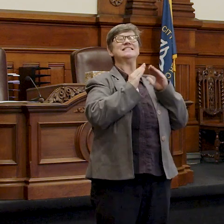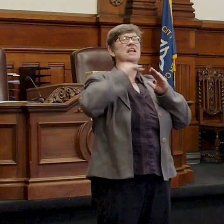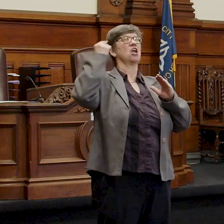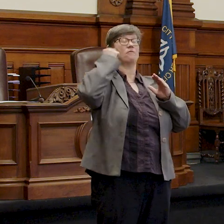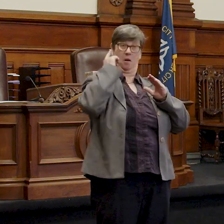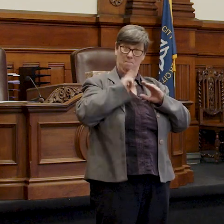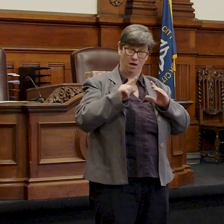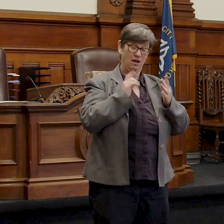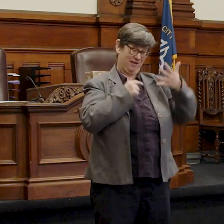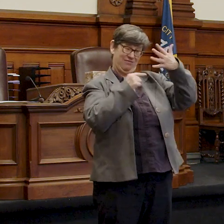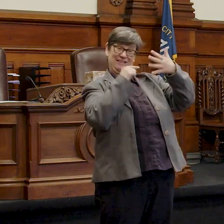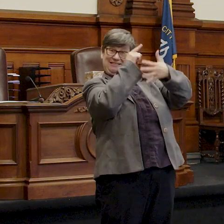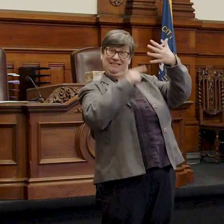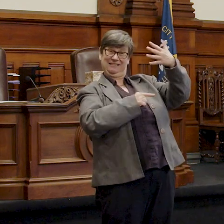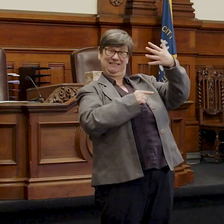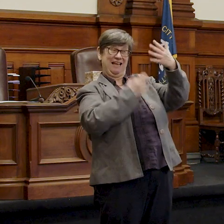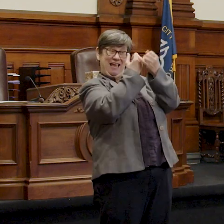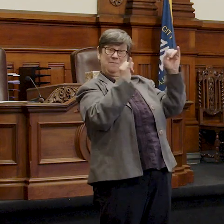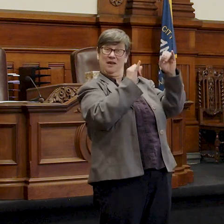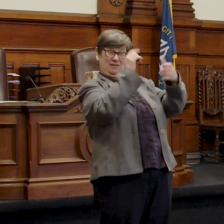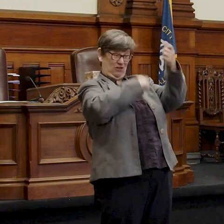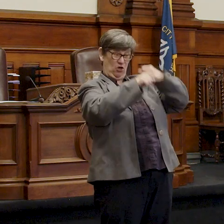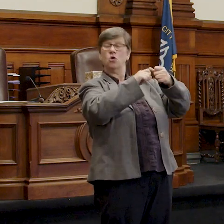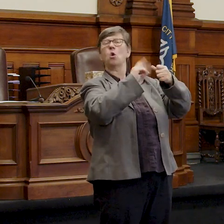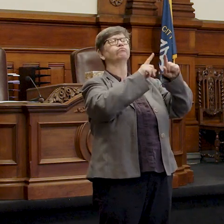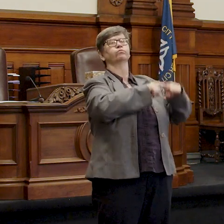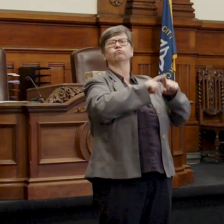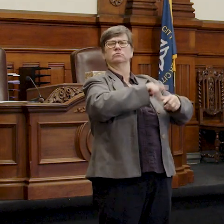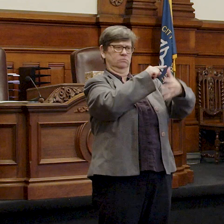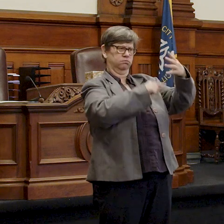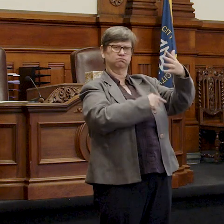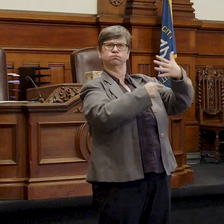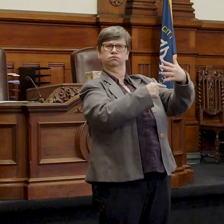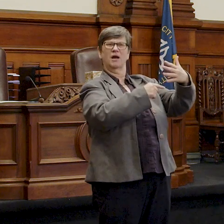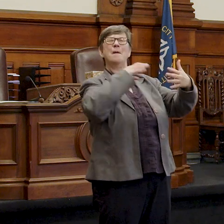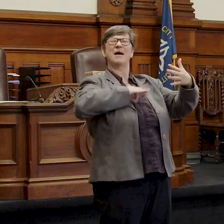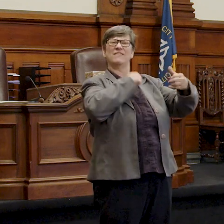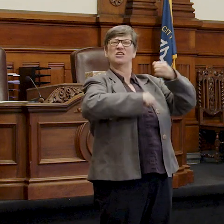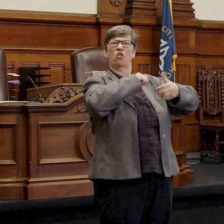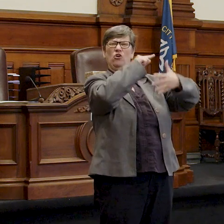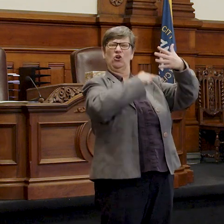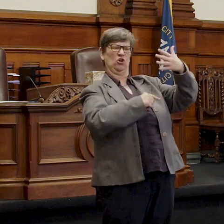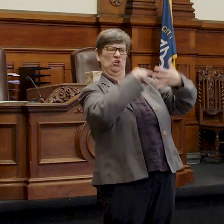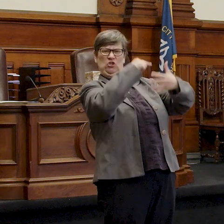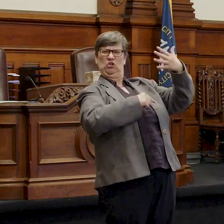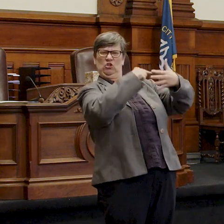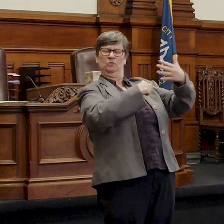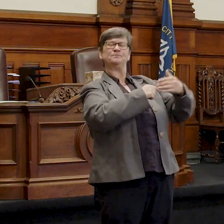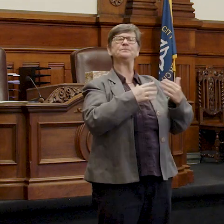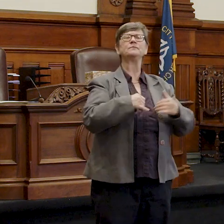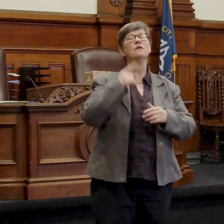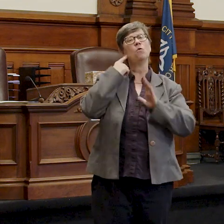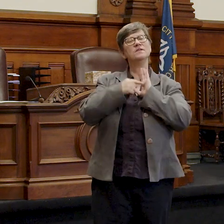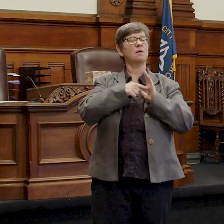in silos. The programs or initiatives under one priority benefit the others. The relationship between public safety,